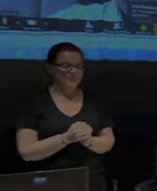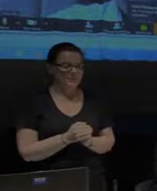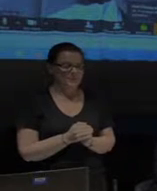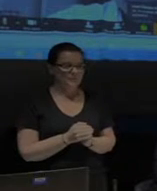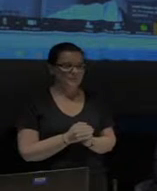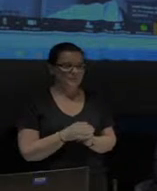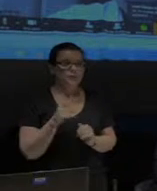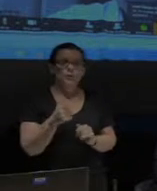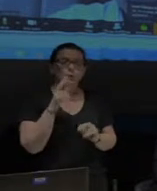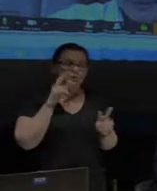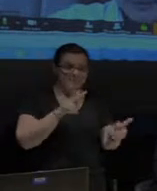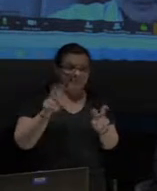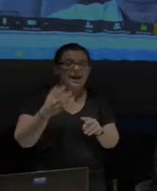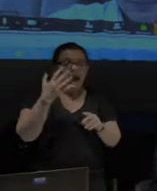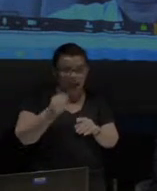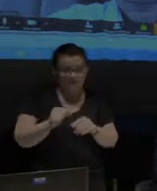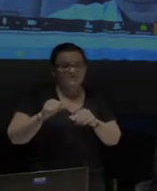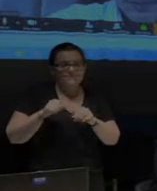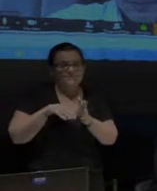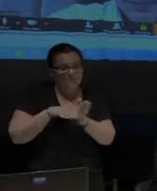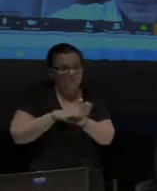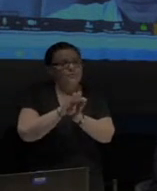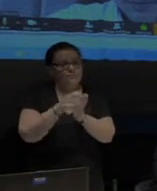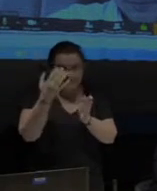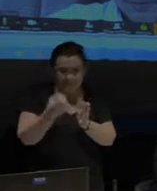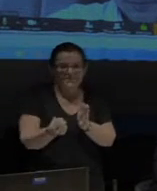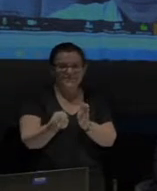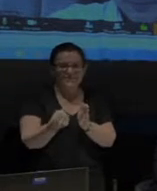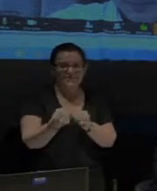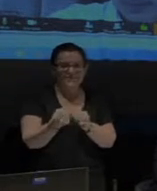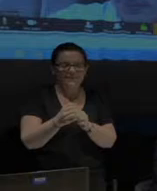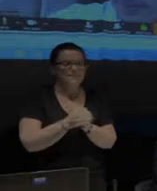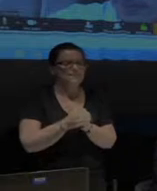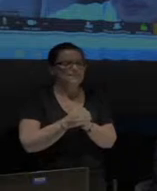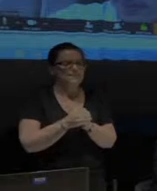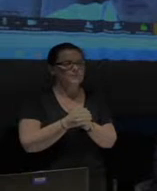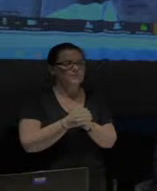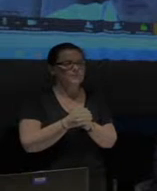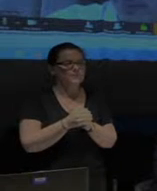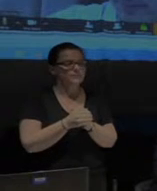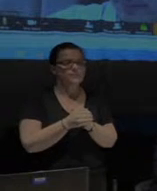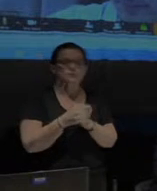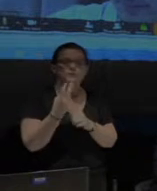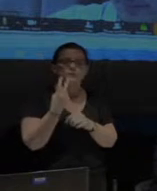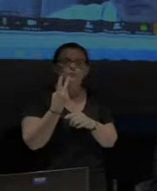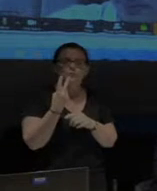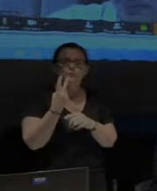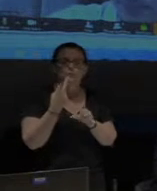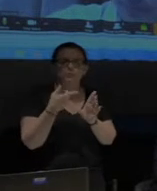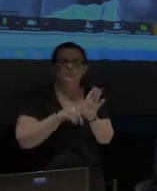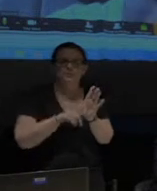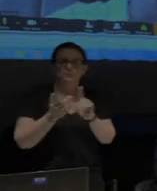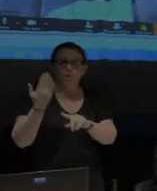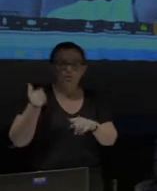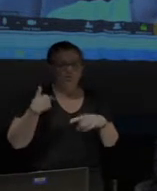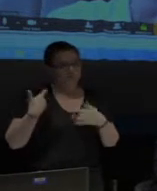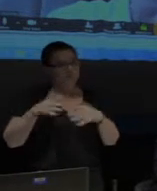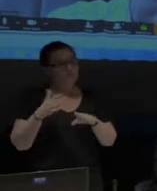there's some progress being made. I would also say that up until about 2.5 years ago, I worked in the